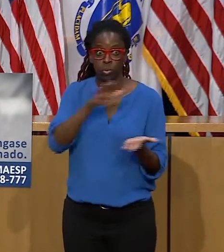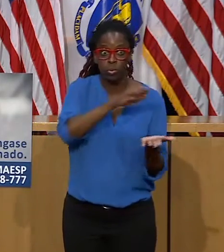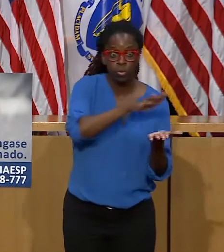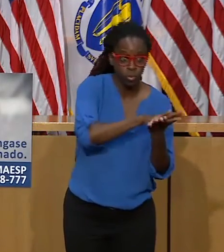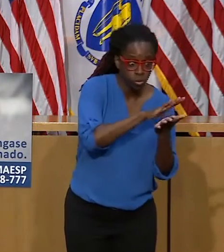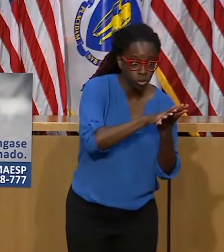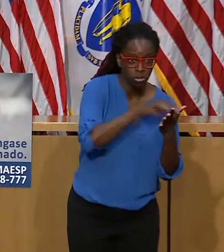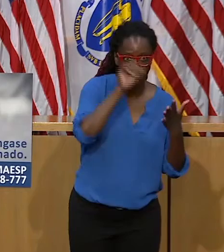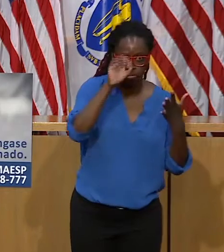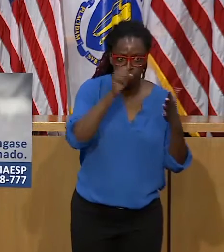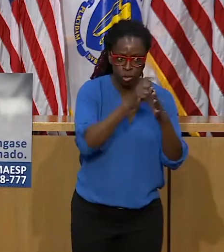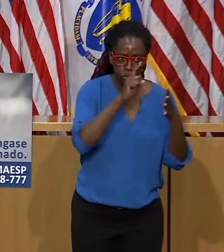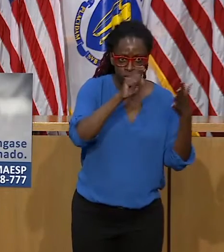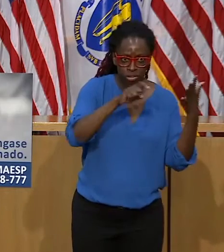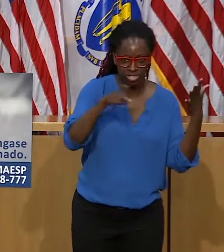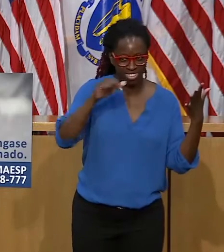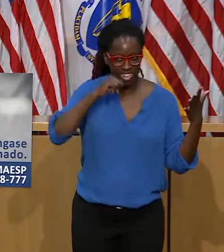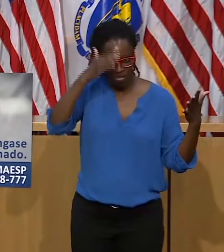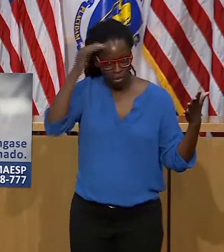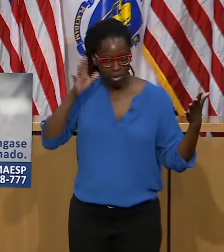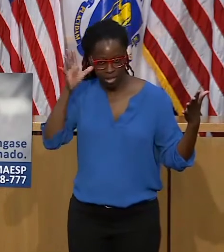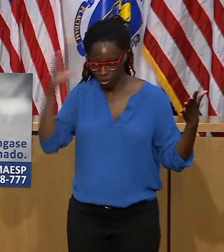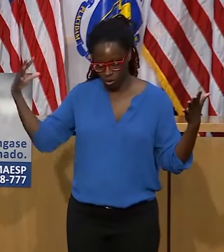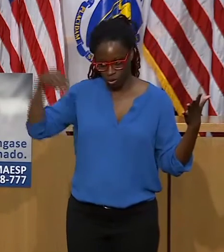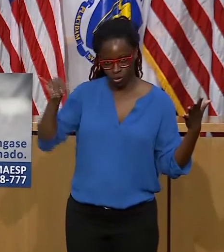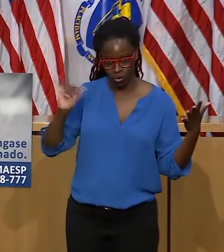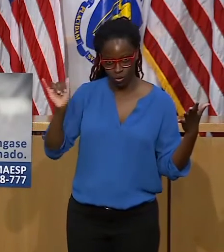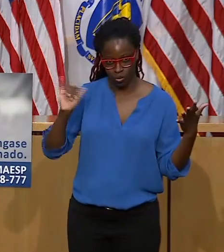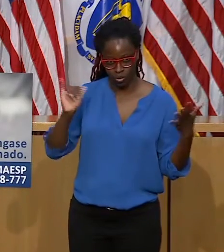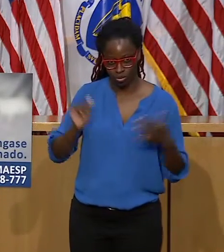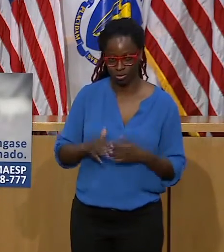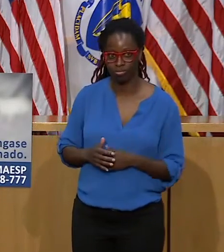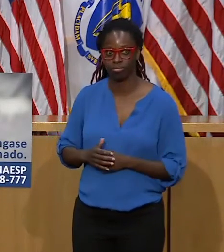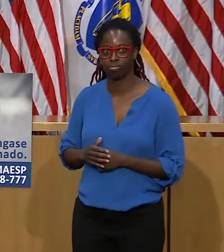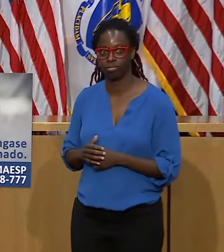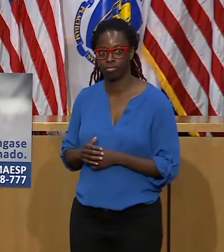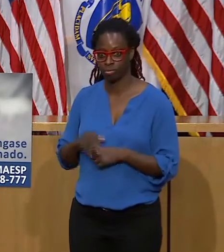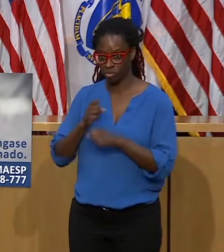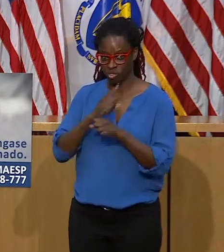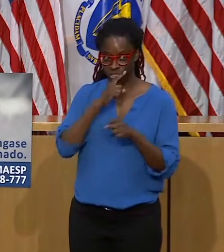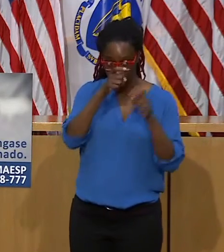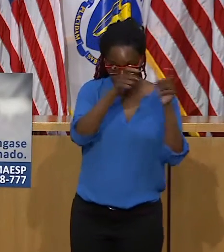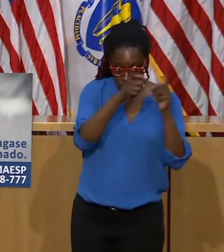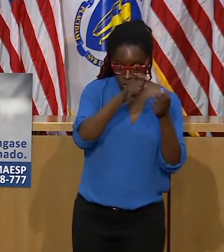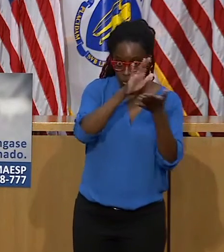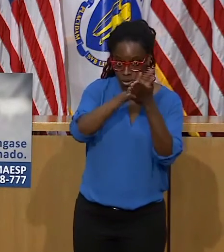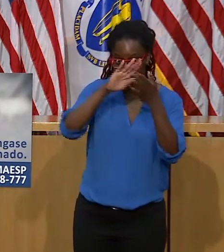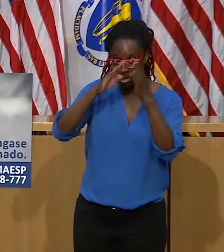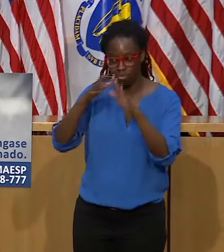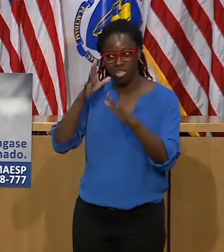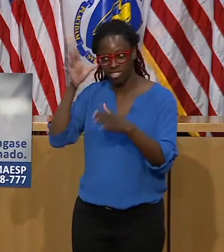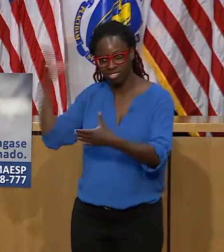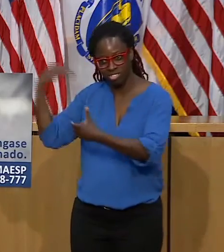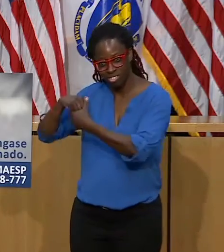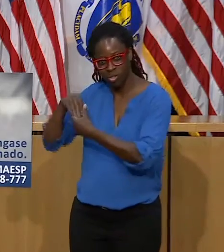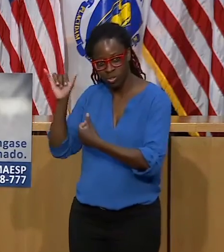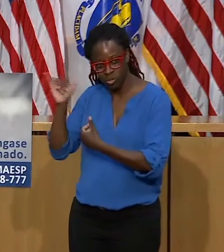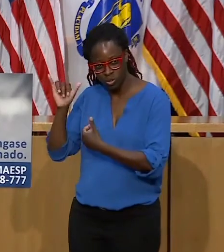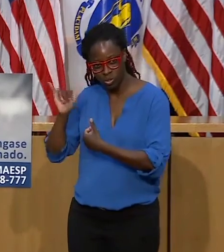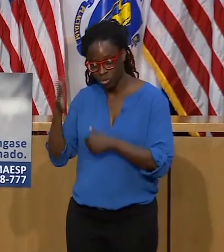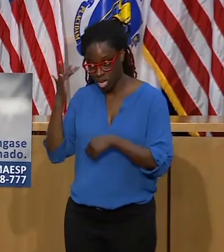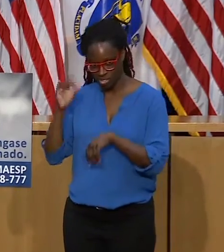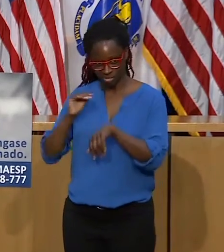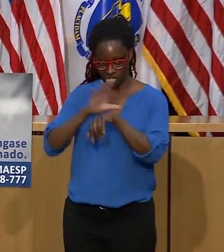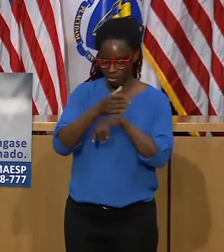Those details may be small in the context of a district-wide plan, but they can be extremely consequential for individual families and